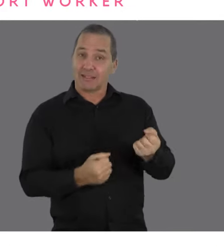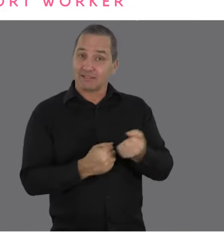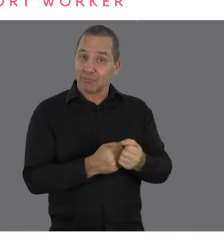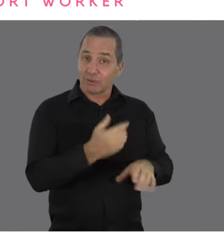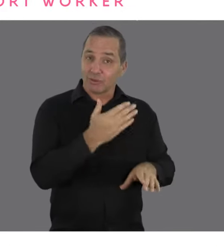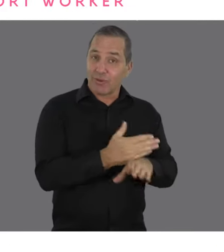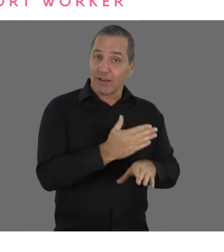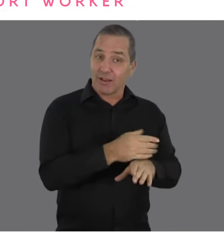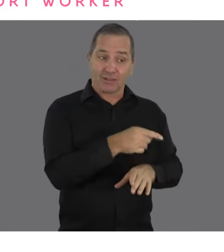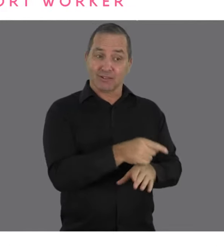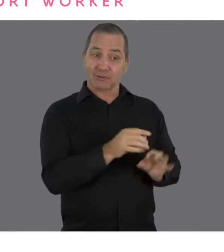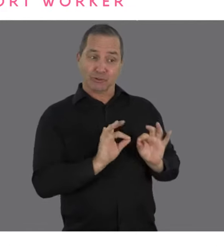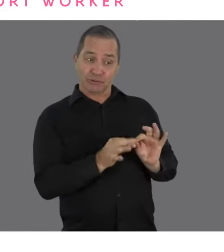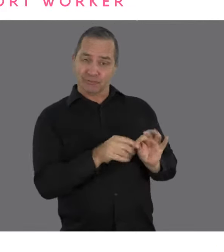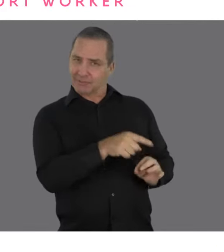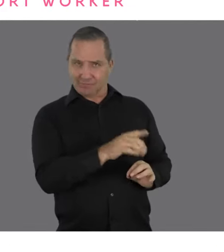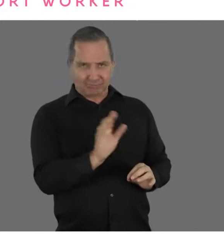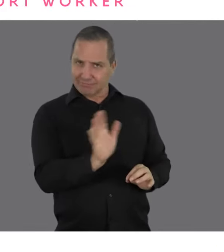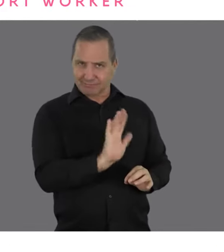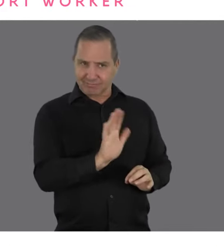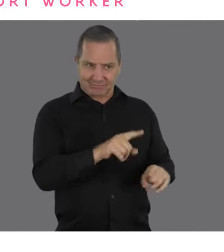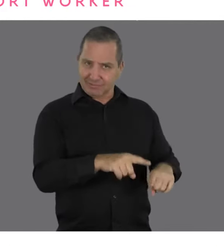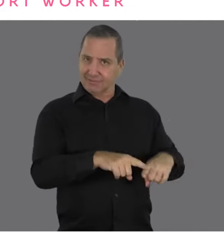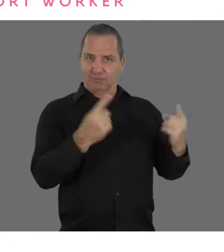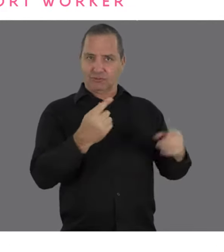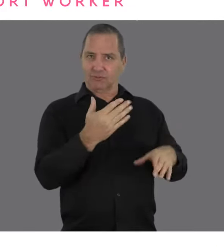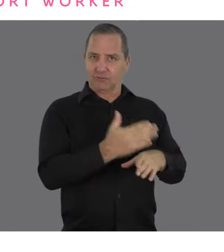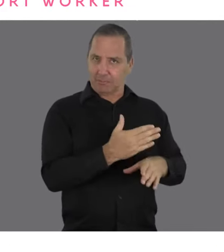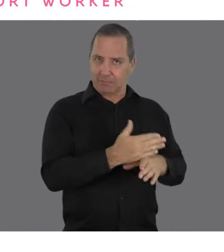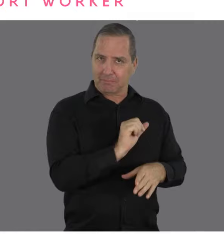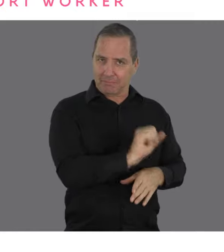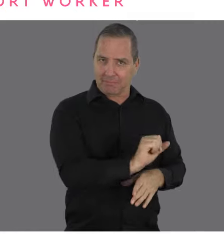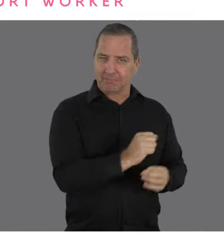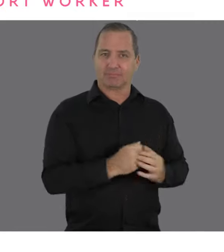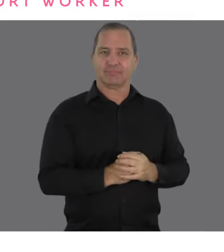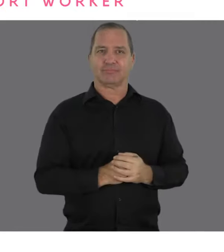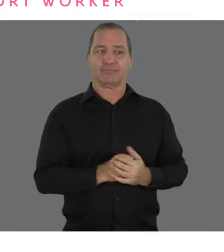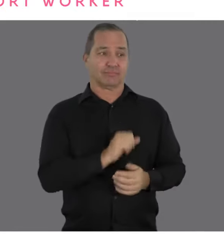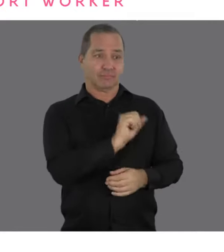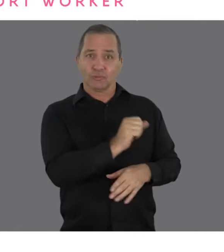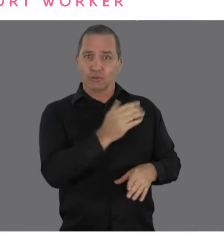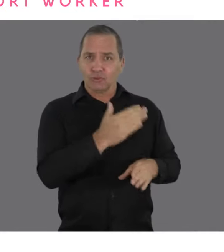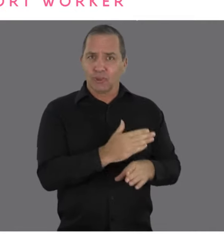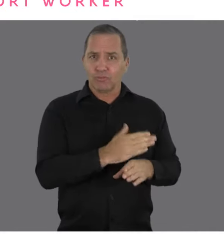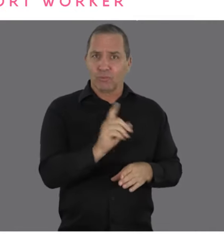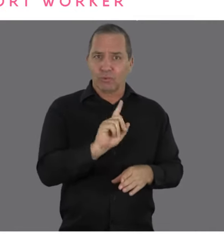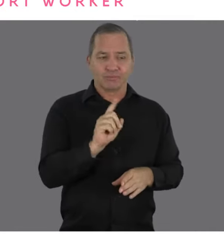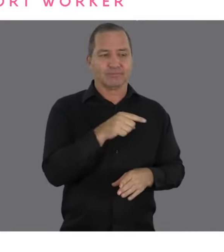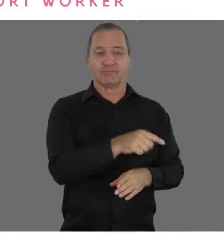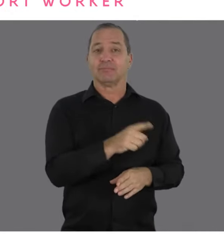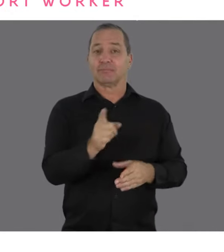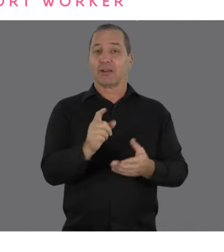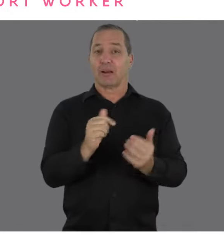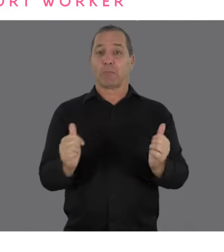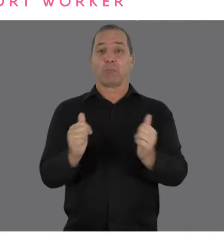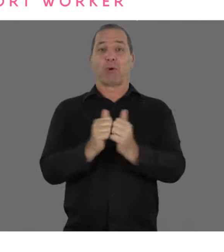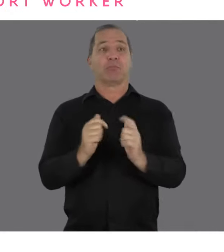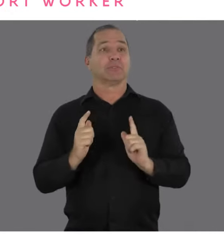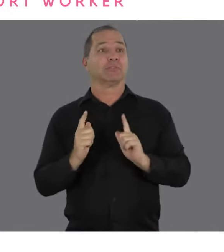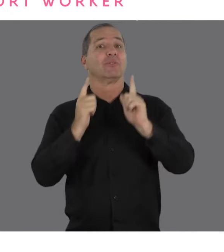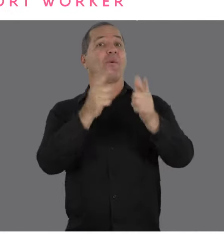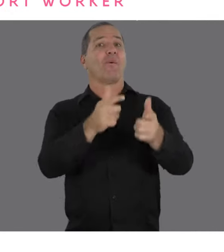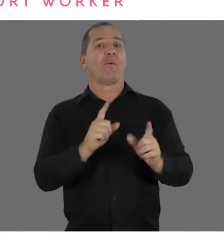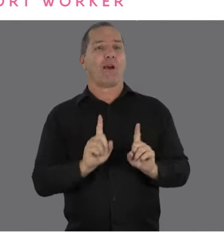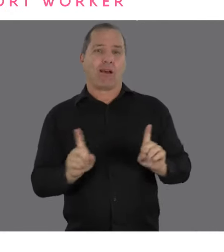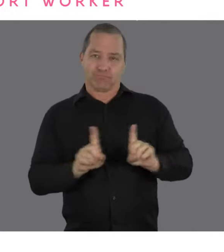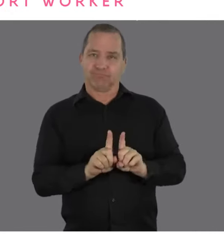The support worker, however, is not utilized as an interpreter. Their role is very different. Their role is to